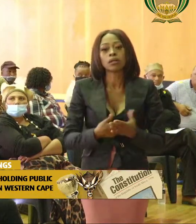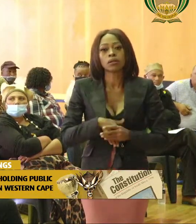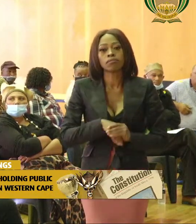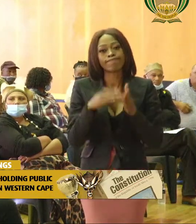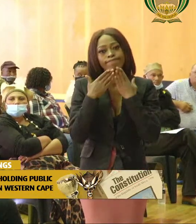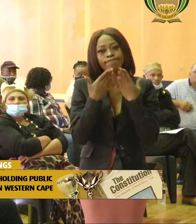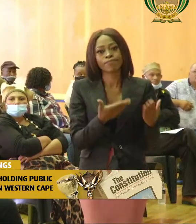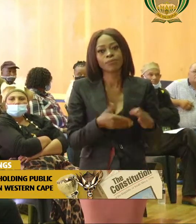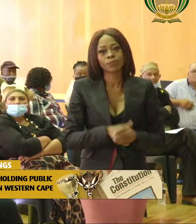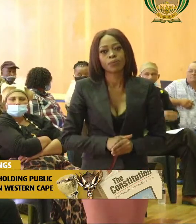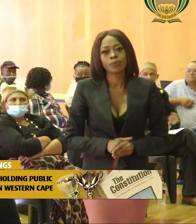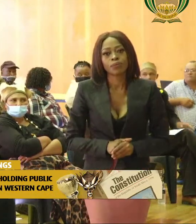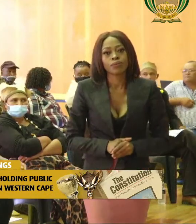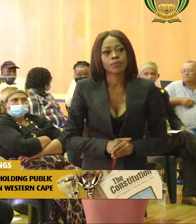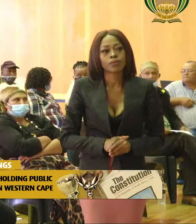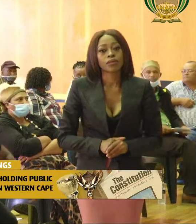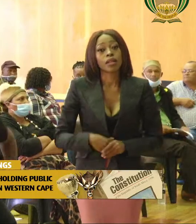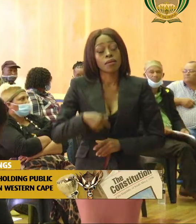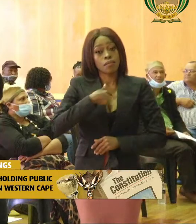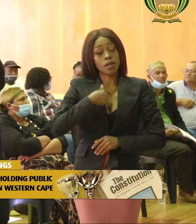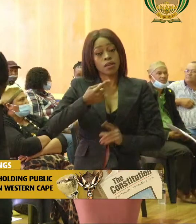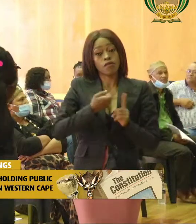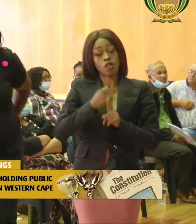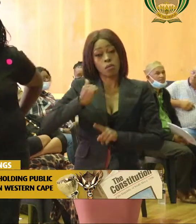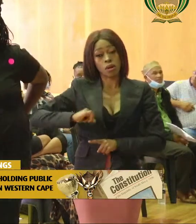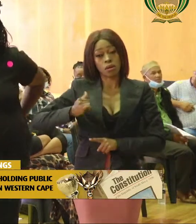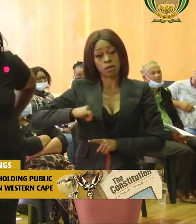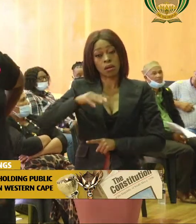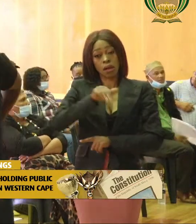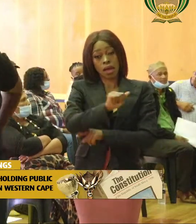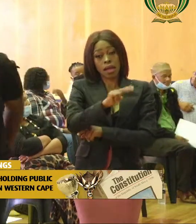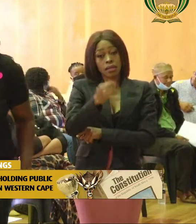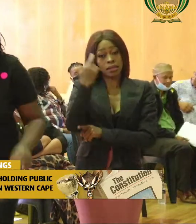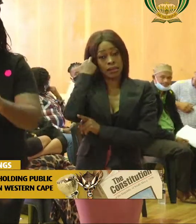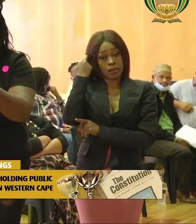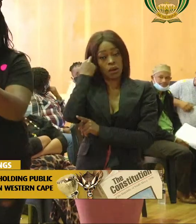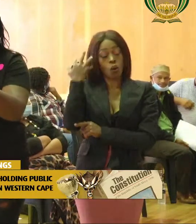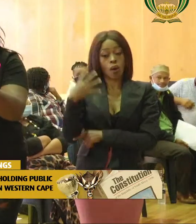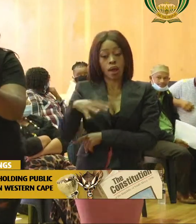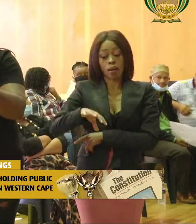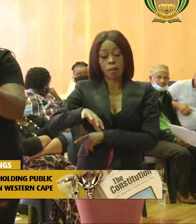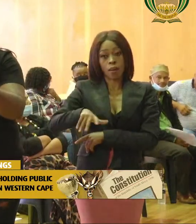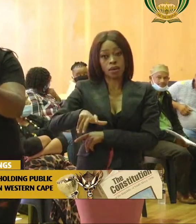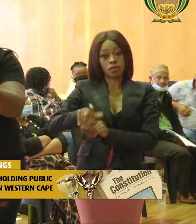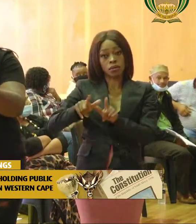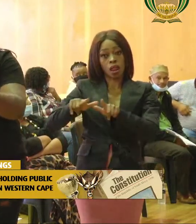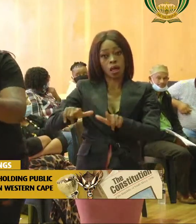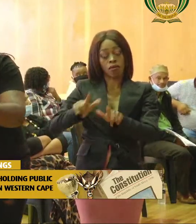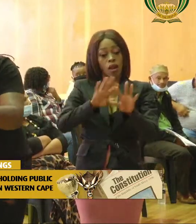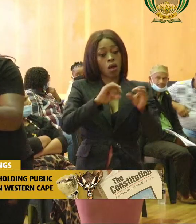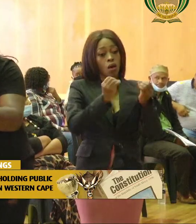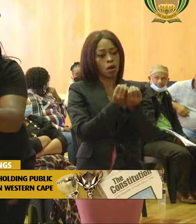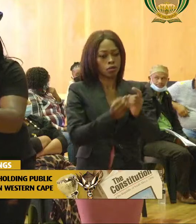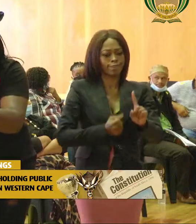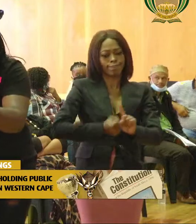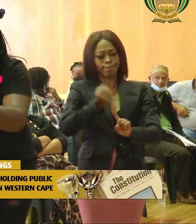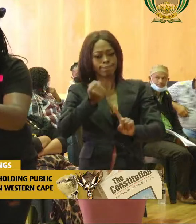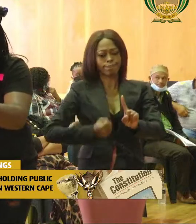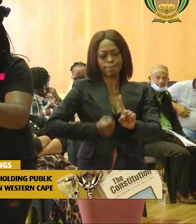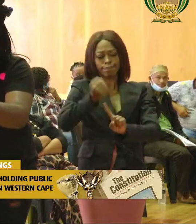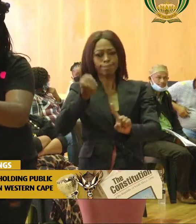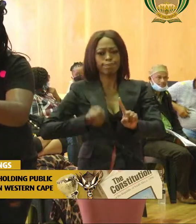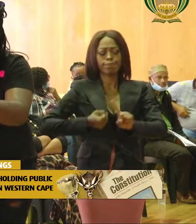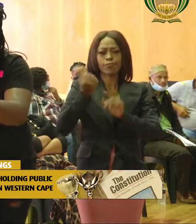I am from the municipality. I'm the ANC secretary at the branch level. the organization fought for freedom.